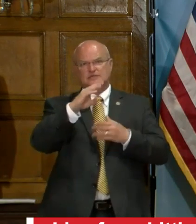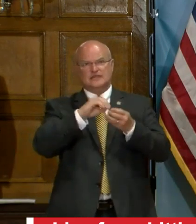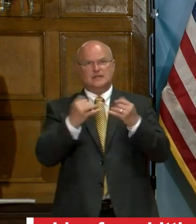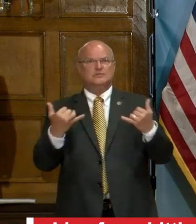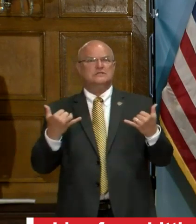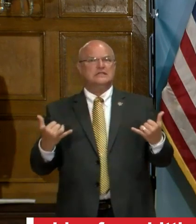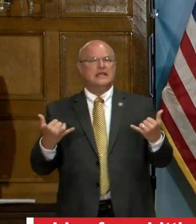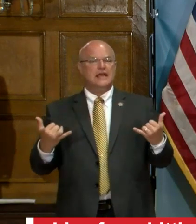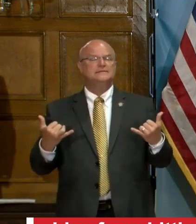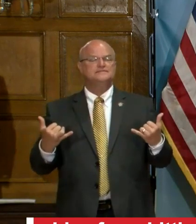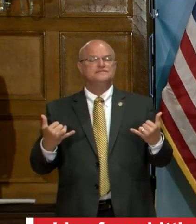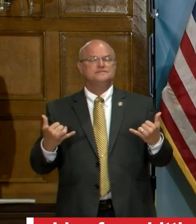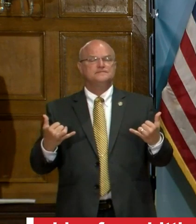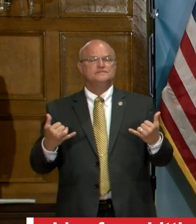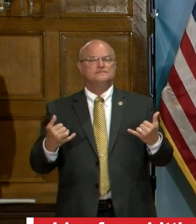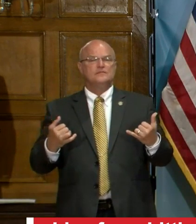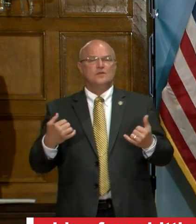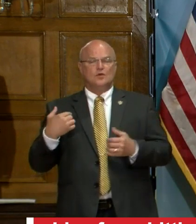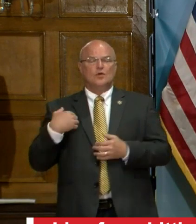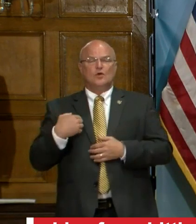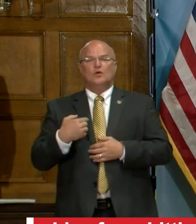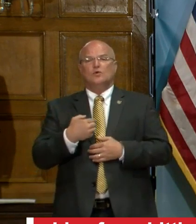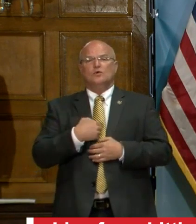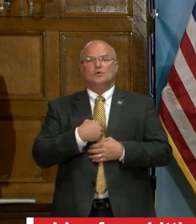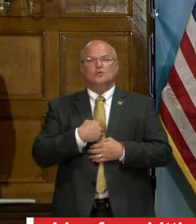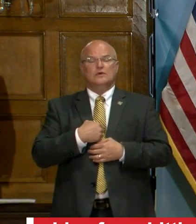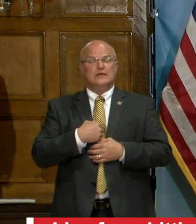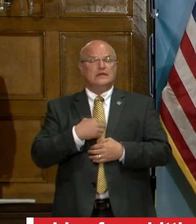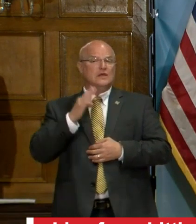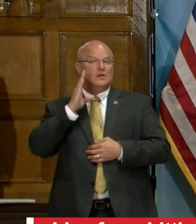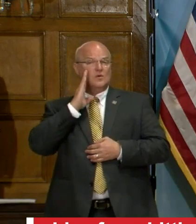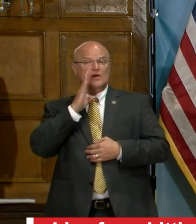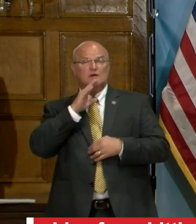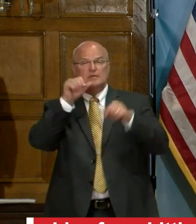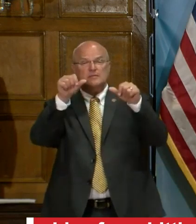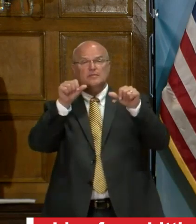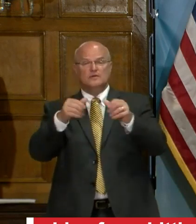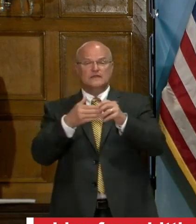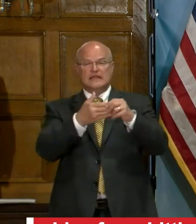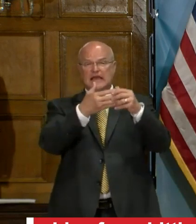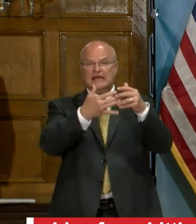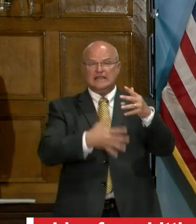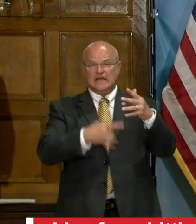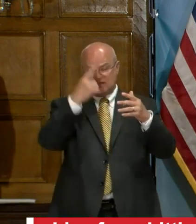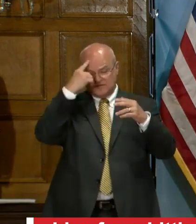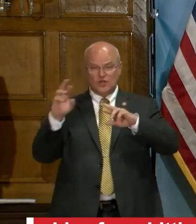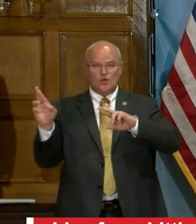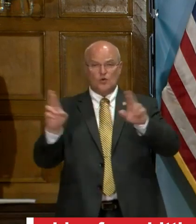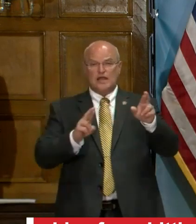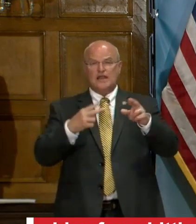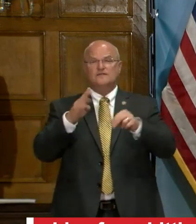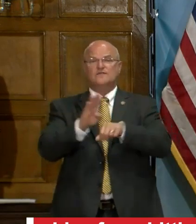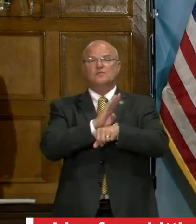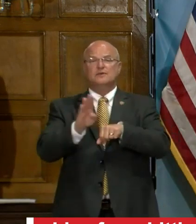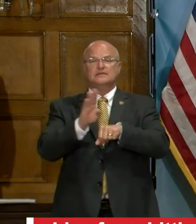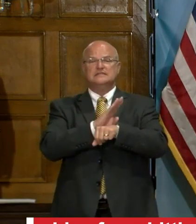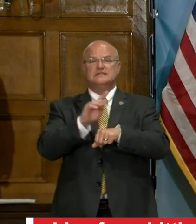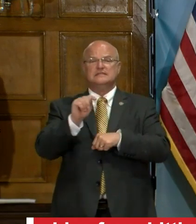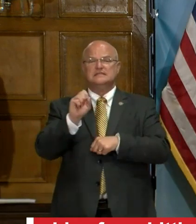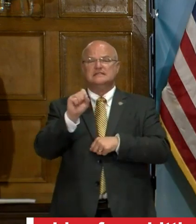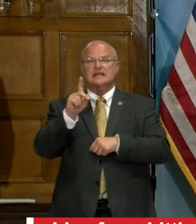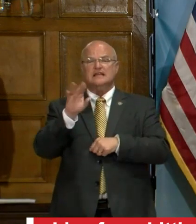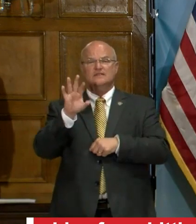numbers today. We will be posting the guidelines on the Ready for Business Task Force